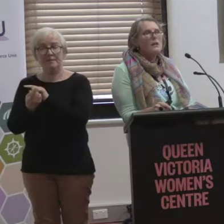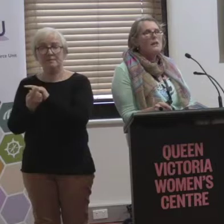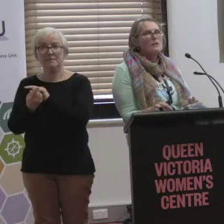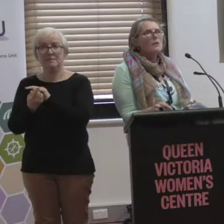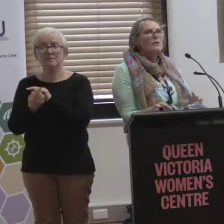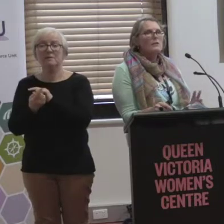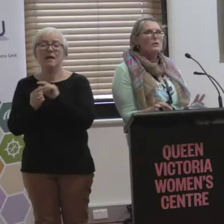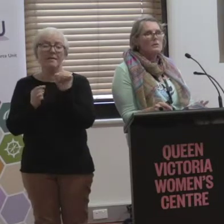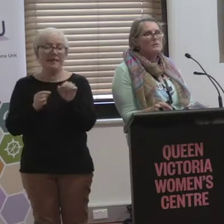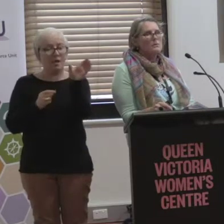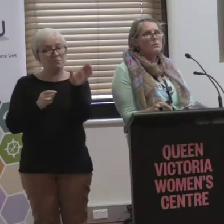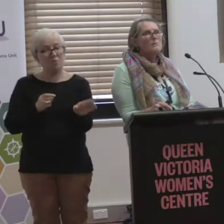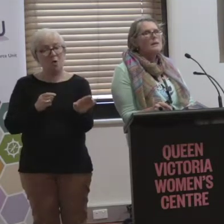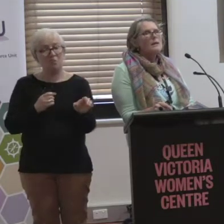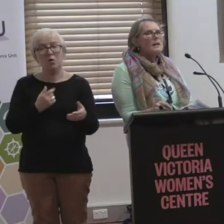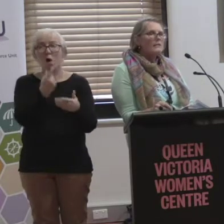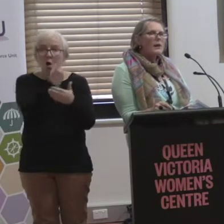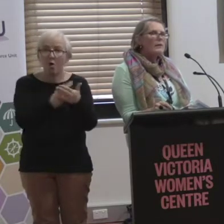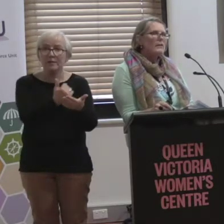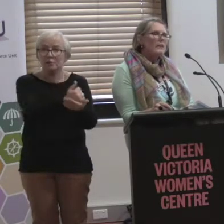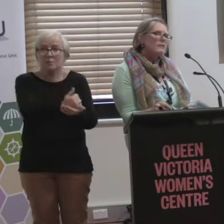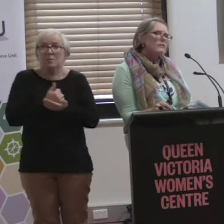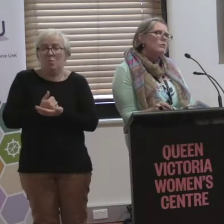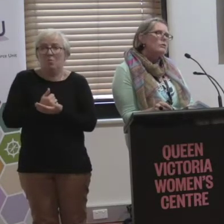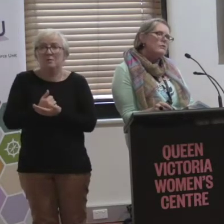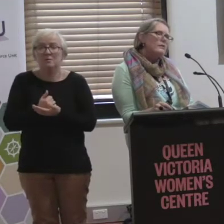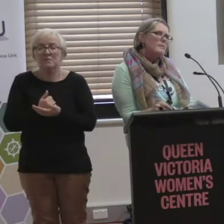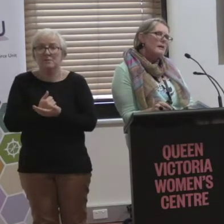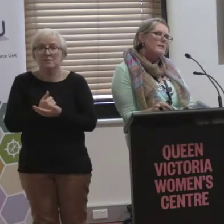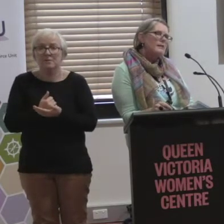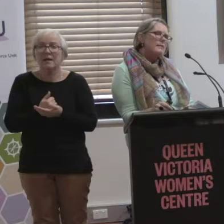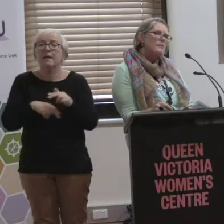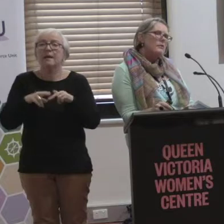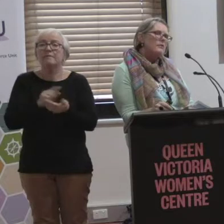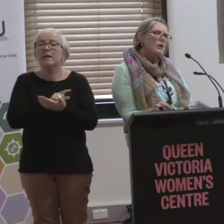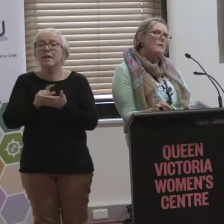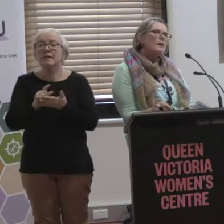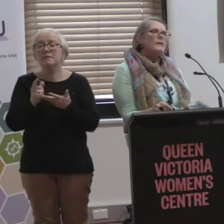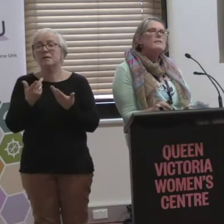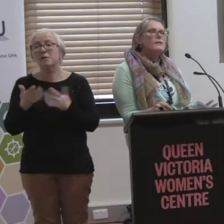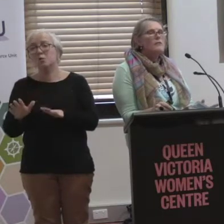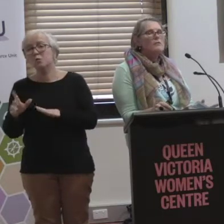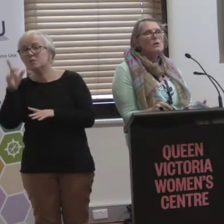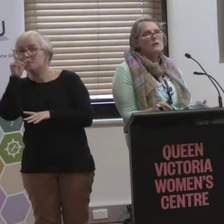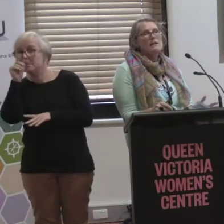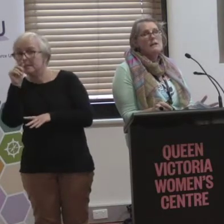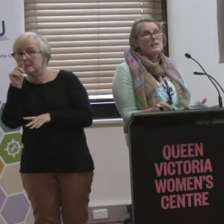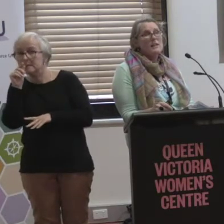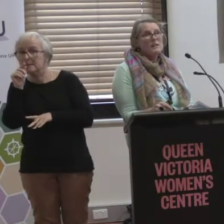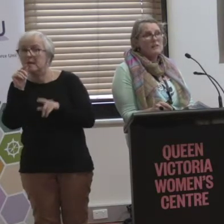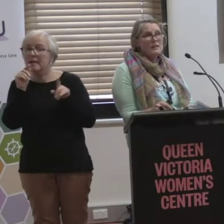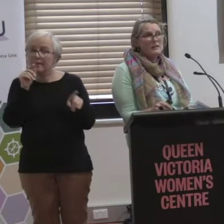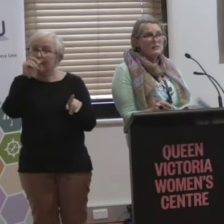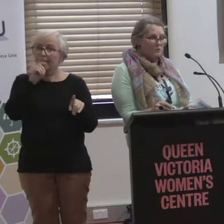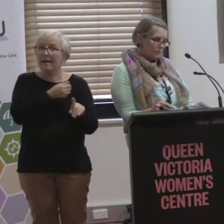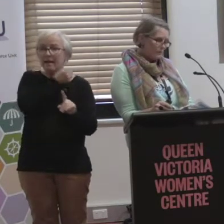individual. Their role is solely to support. If, however, that individual loses capacity at some point in time, they still have a role in